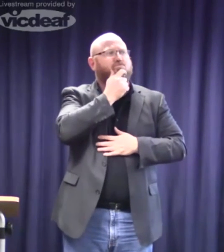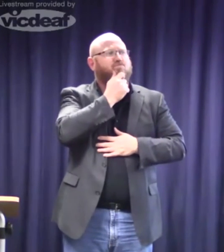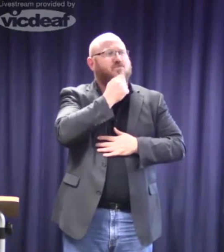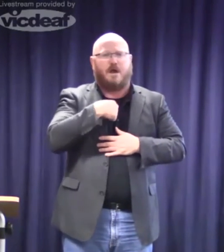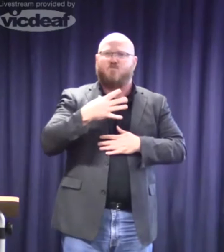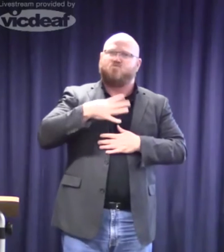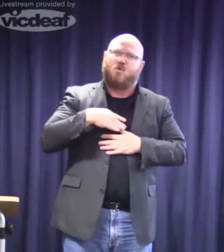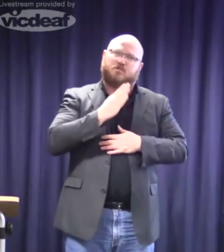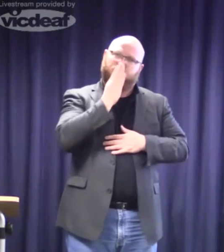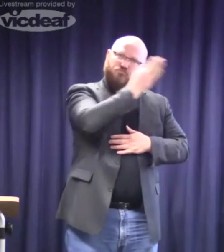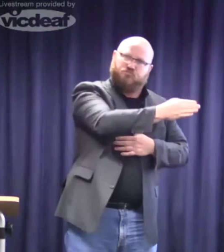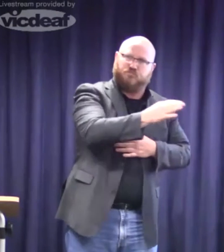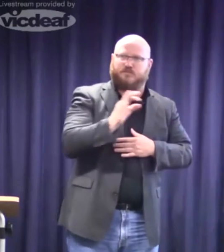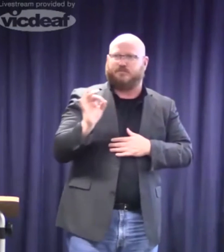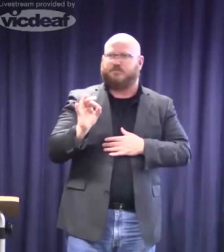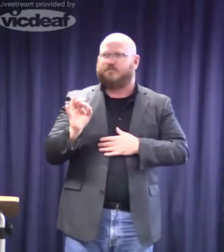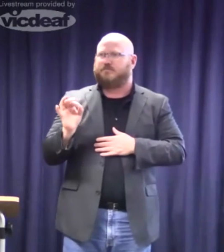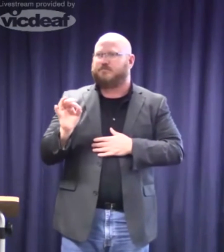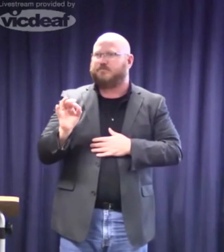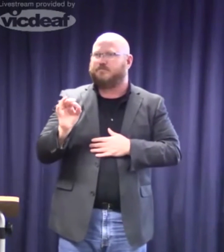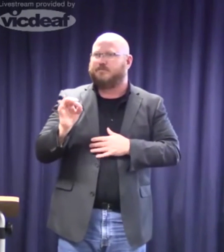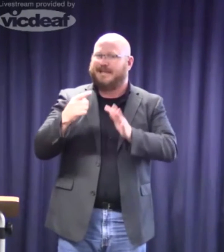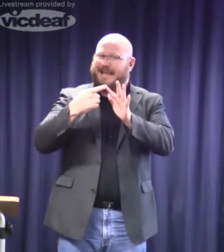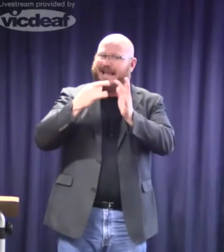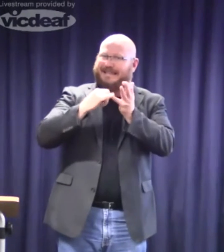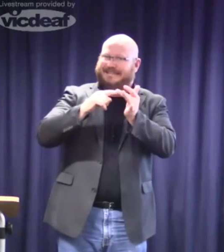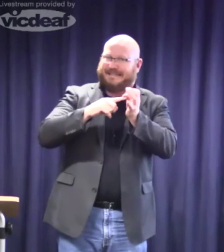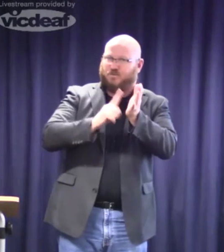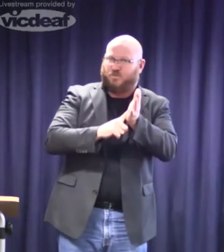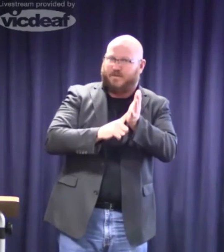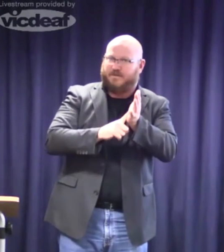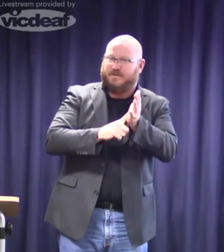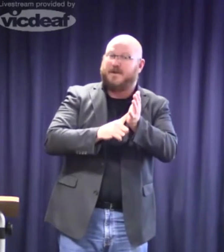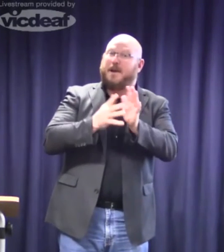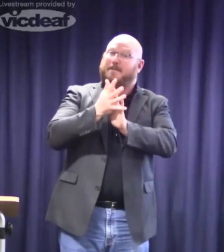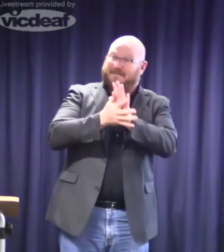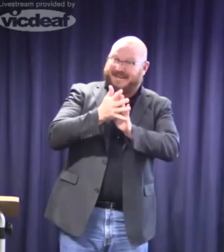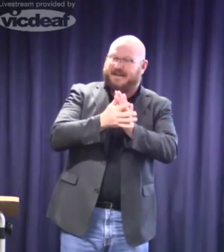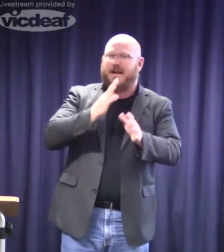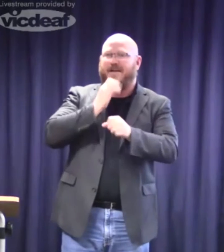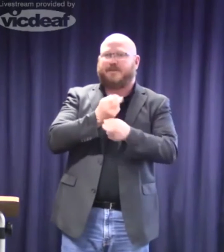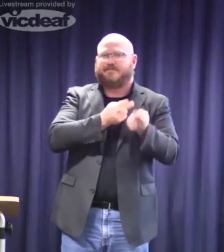Interpreting at a medical appointment is essential. It's not reasonable.